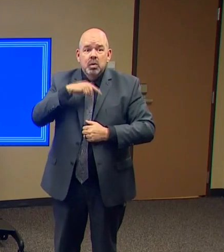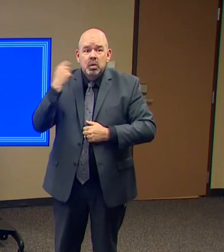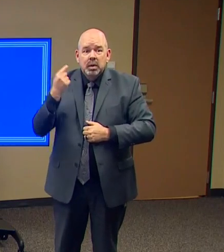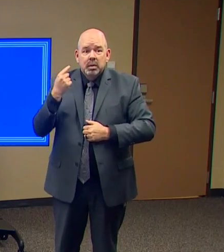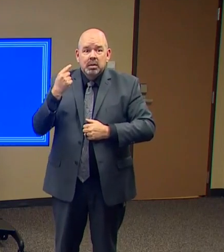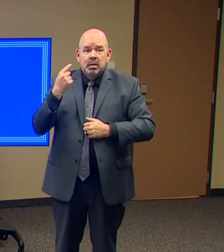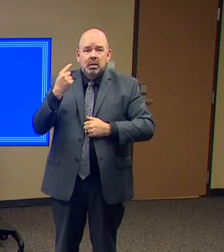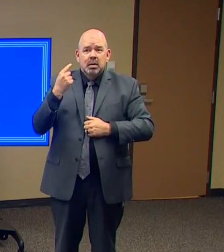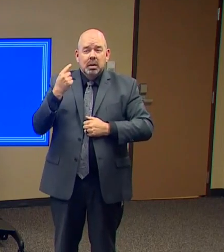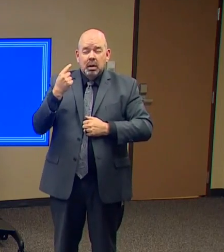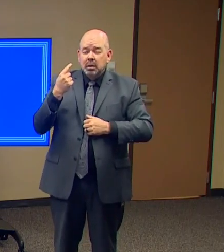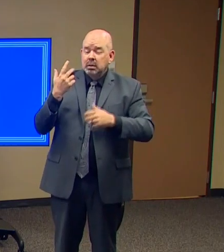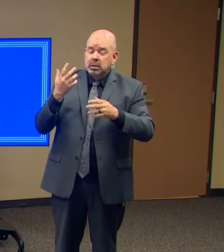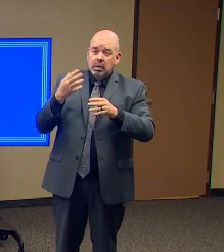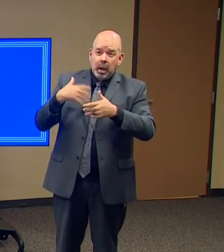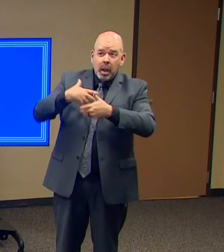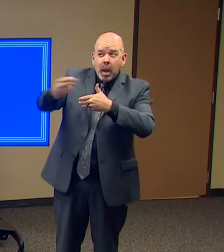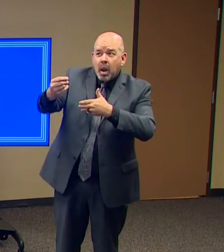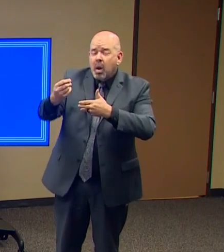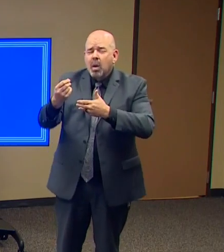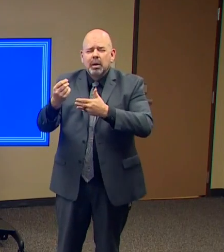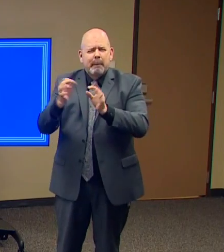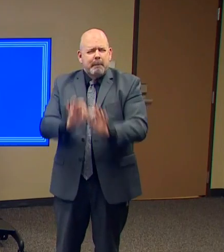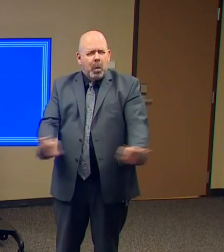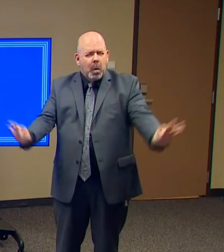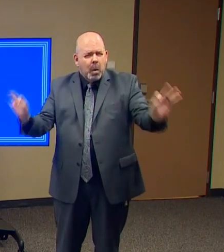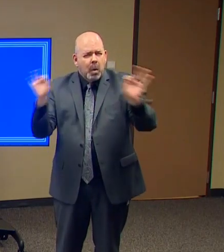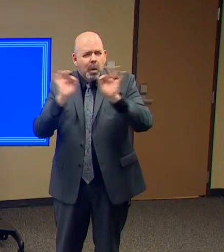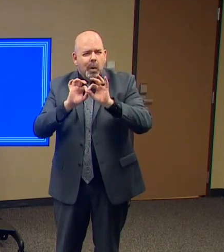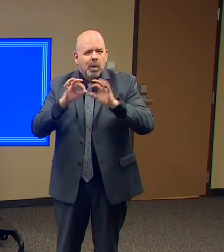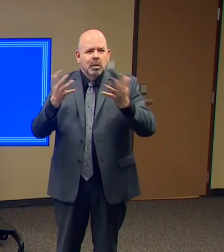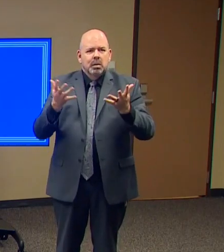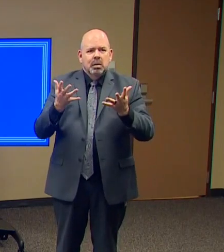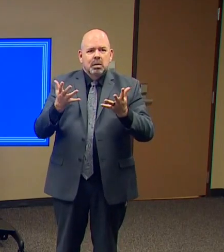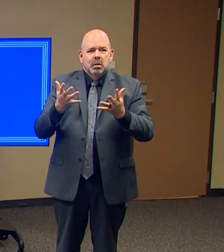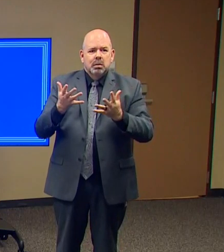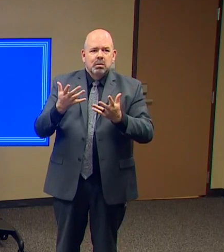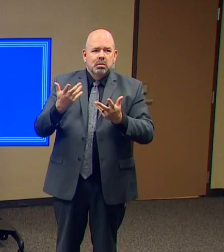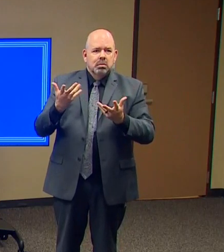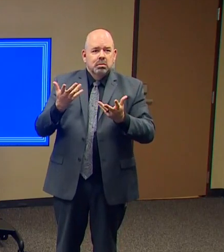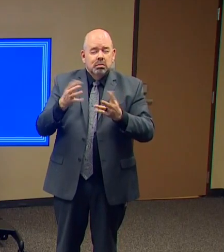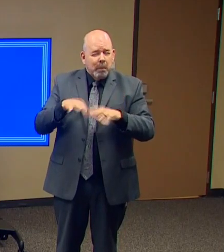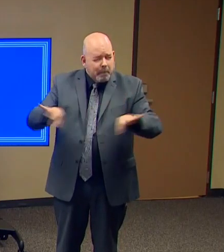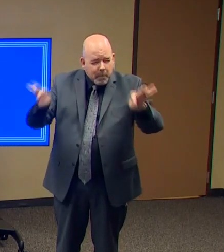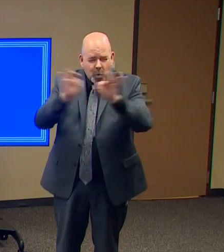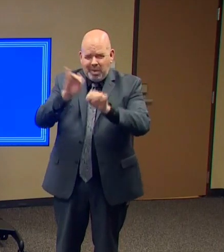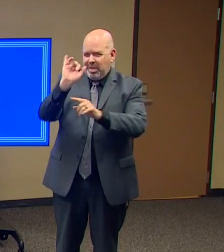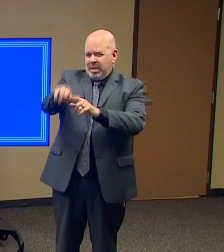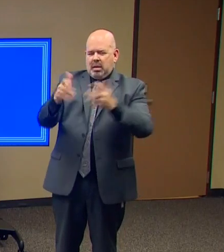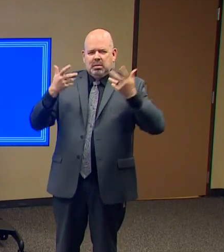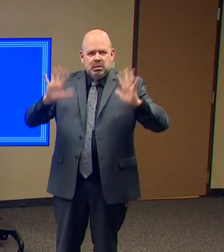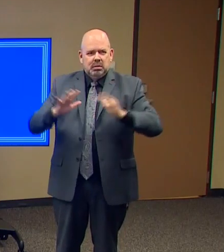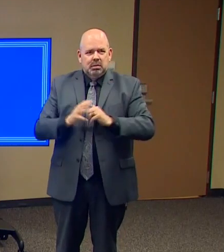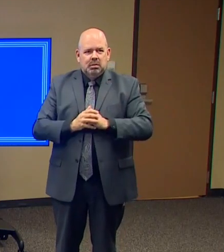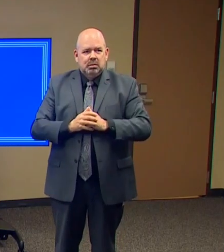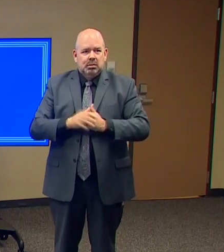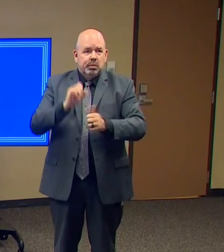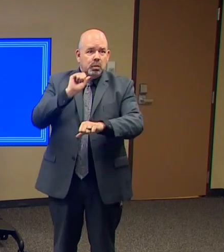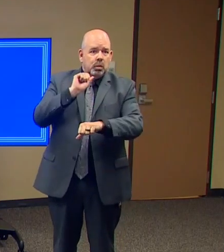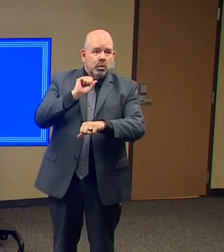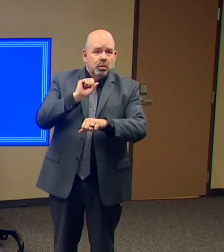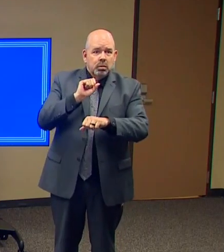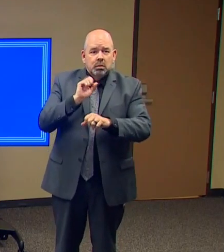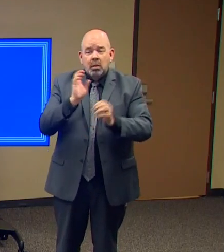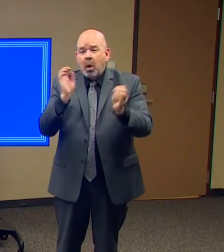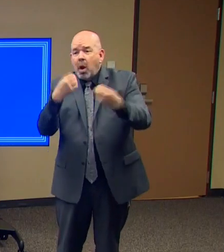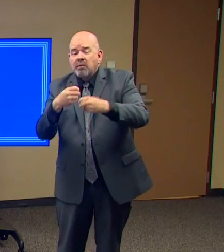and should telework when possible. They should not visit friends or families without urgent need. They should avoid all physical interactions